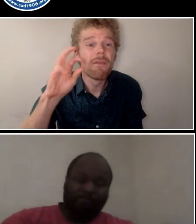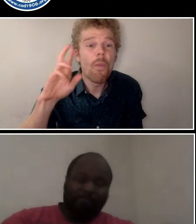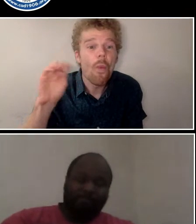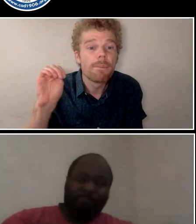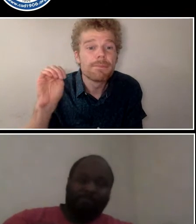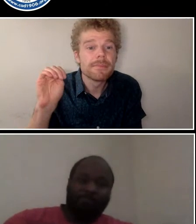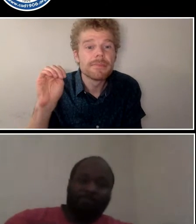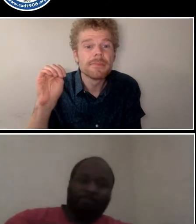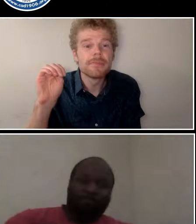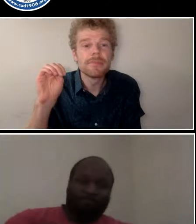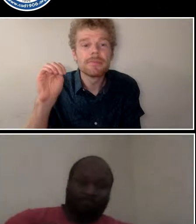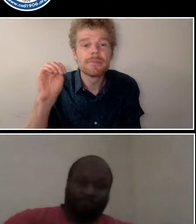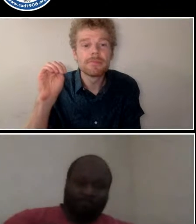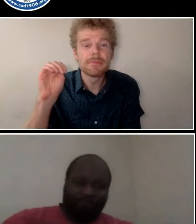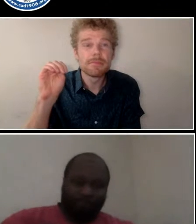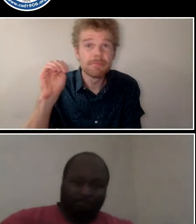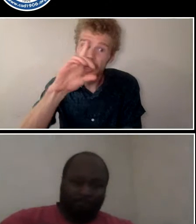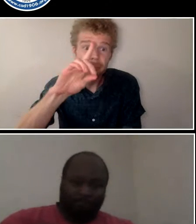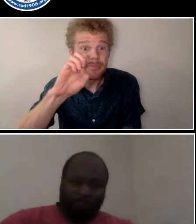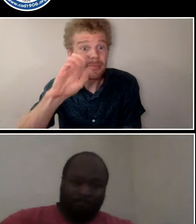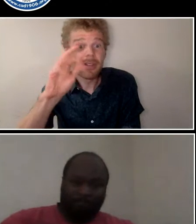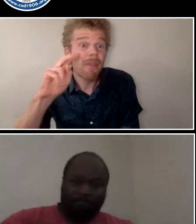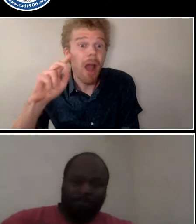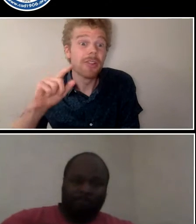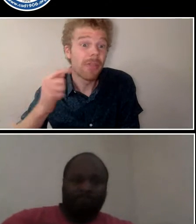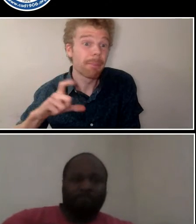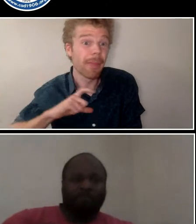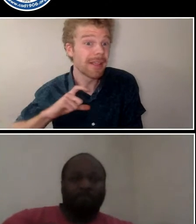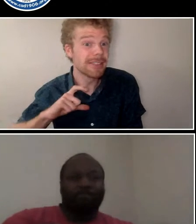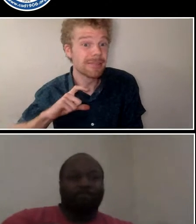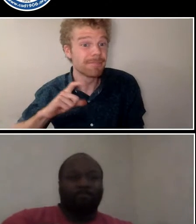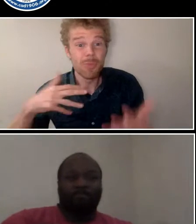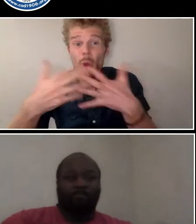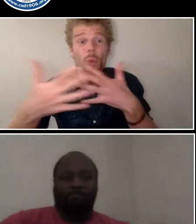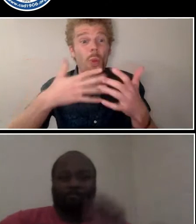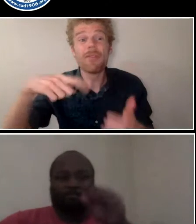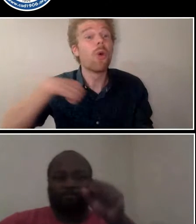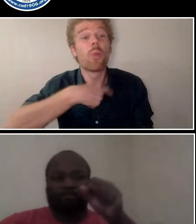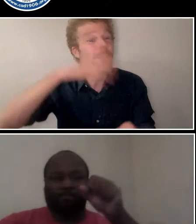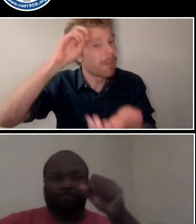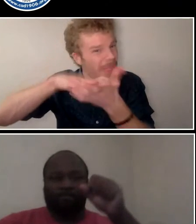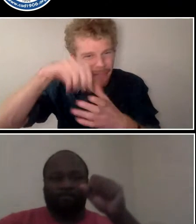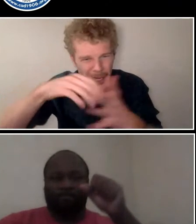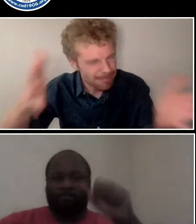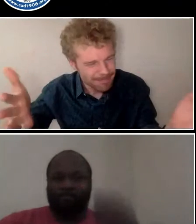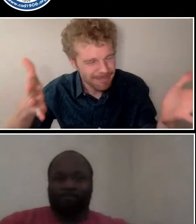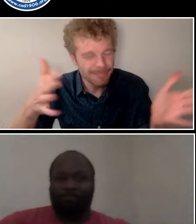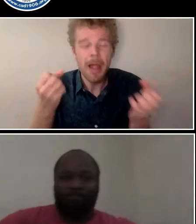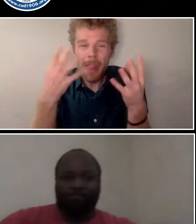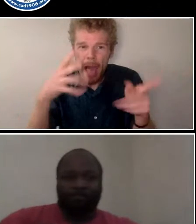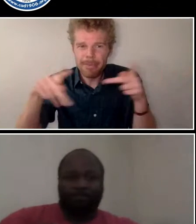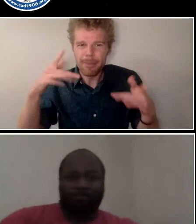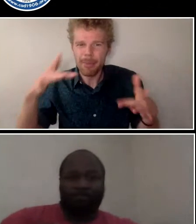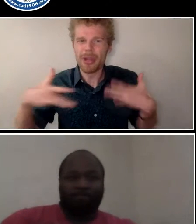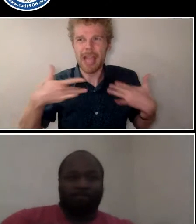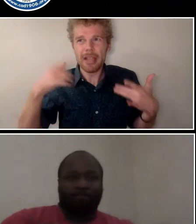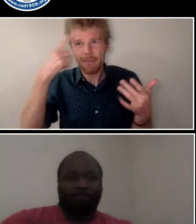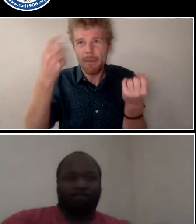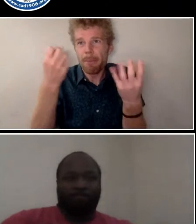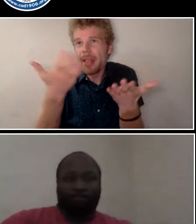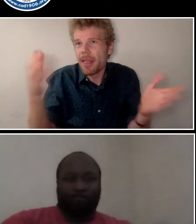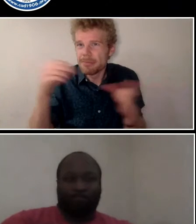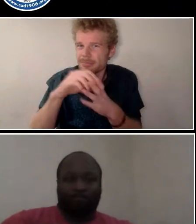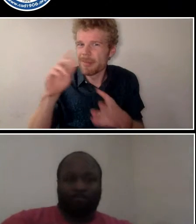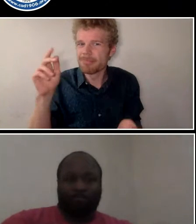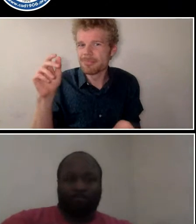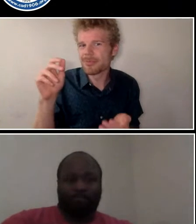what issues you're concerned about, whether it's police reform, affordable housing, defunding the police,